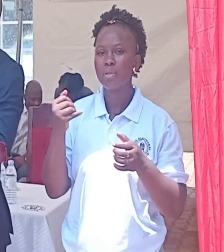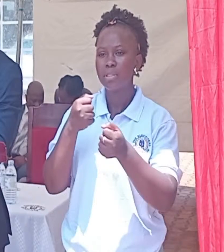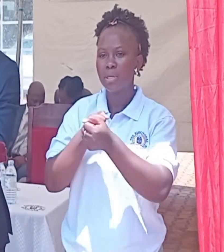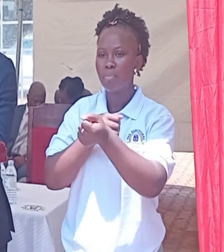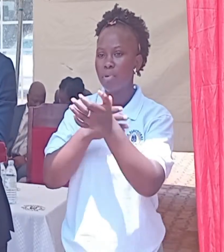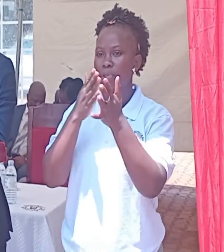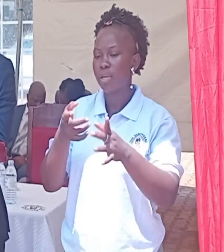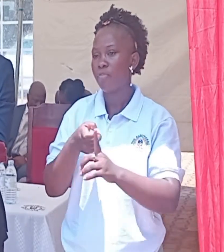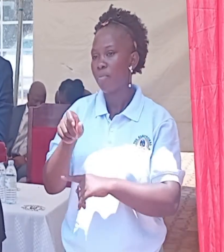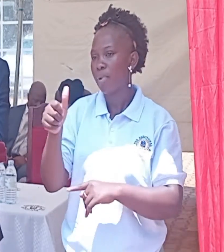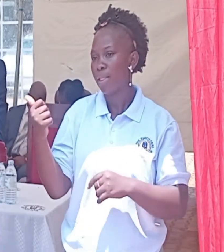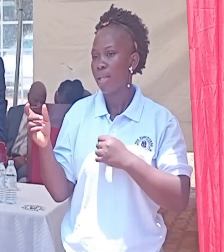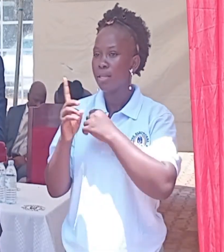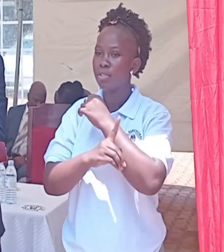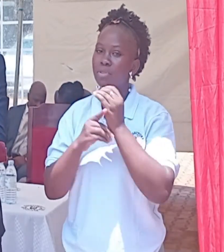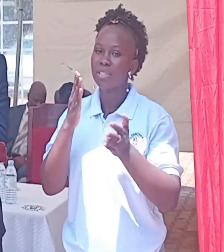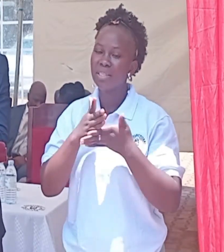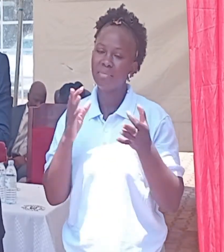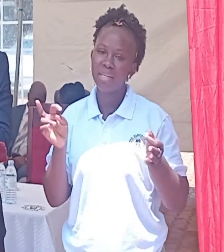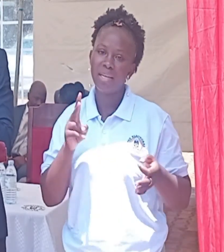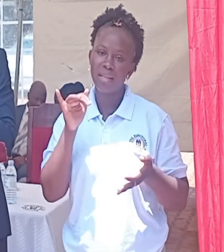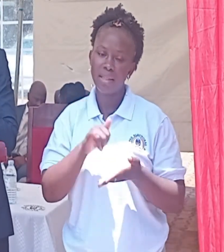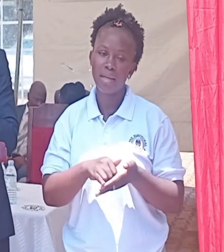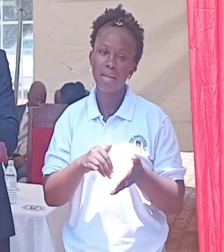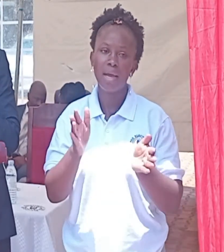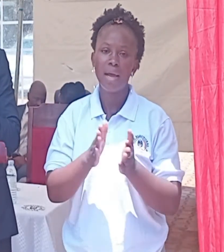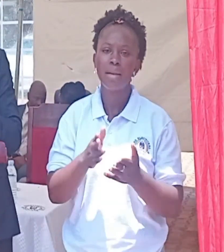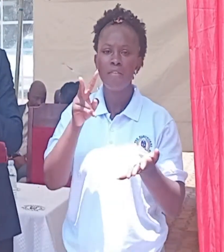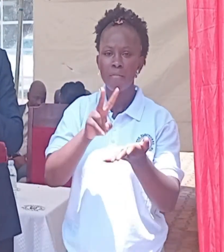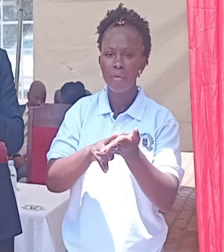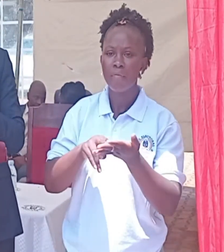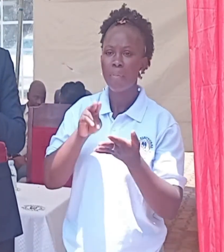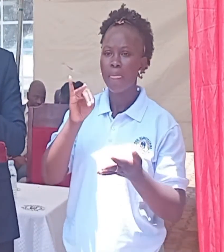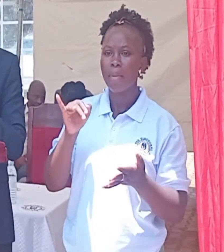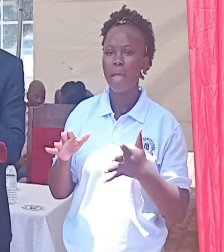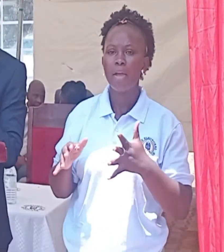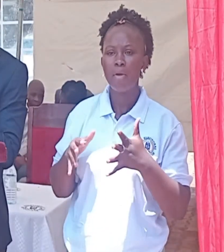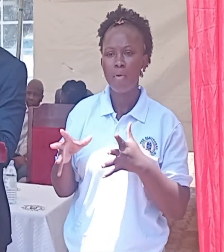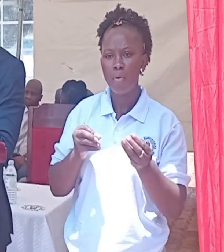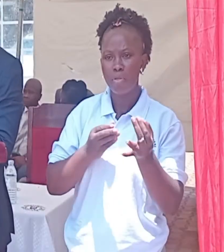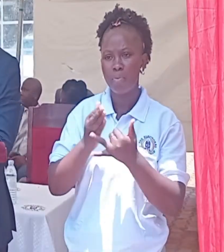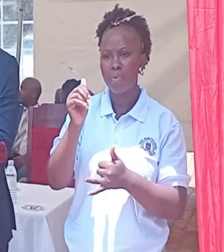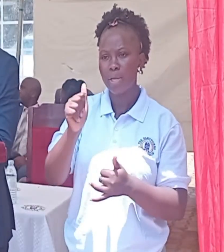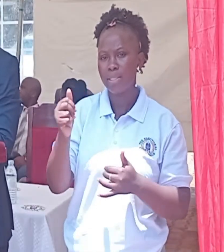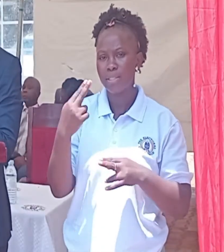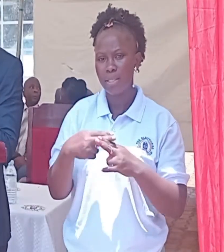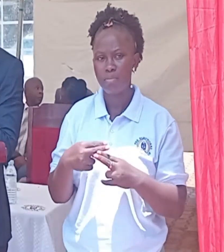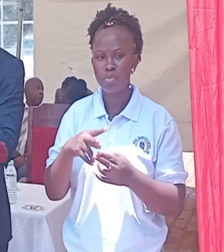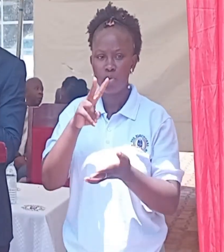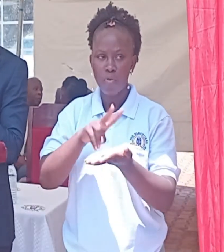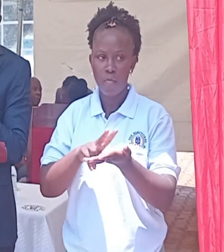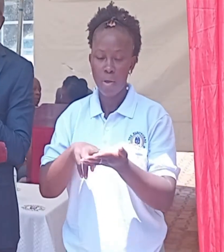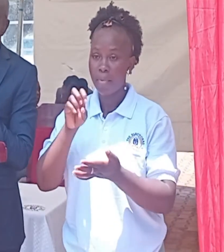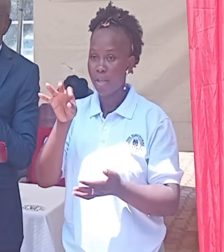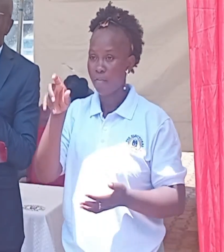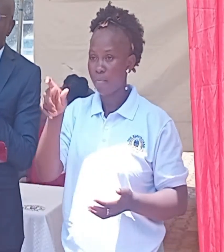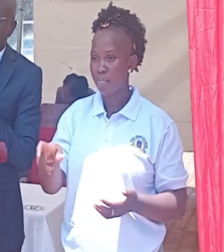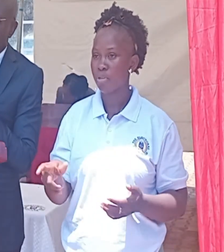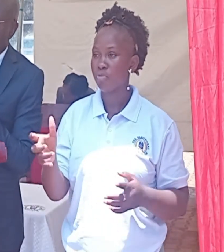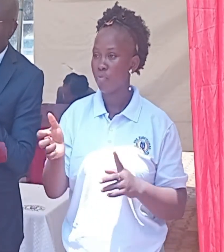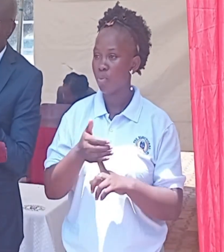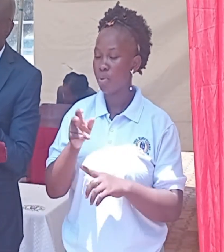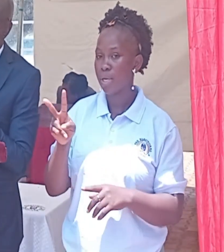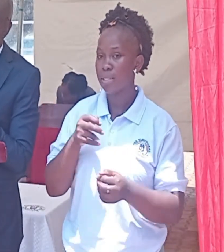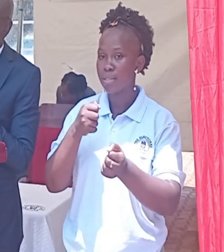other districts, something like that. And we verify by going through each name to confirm whether the person you have got